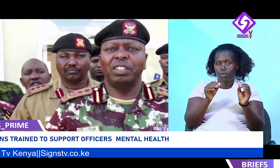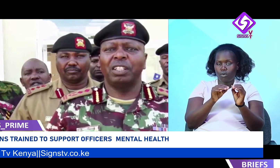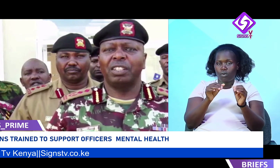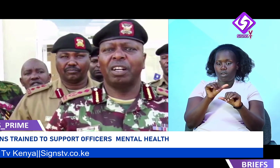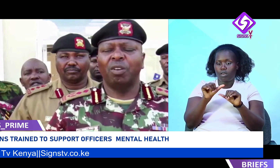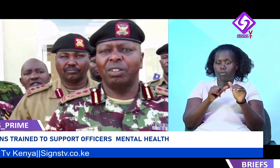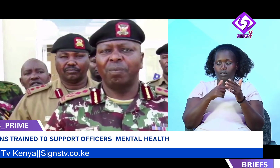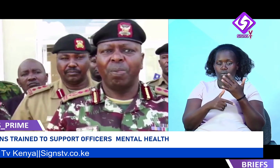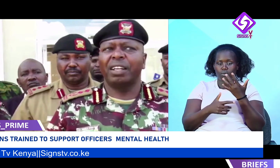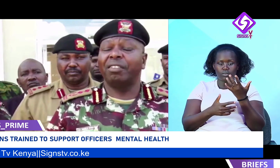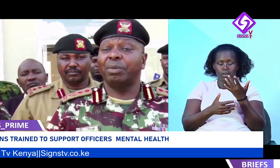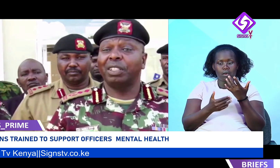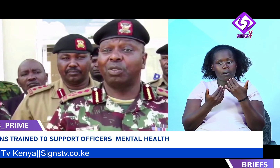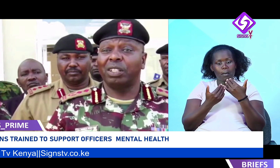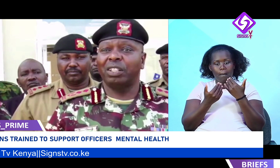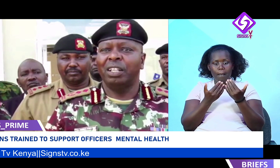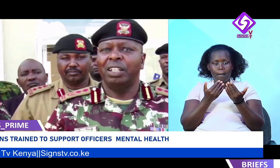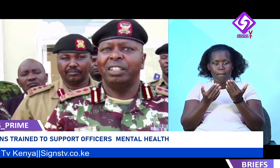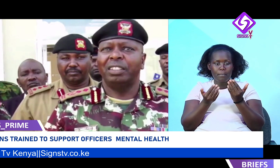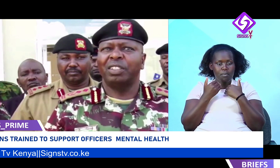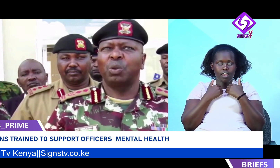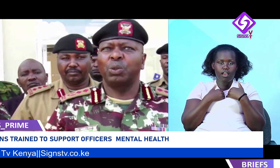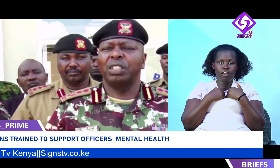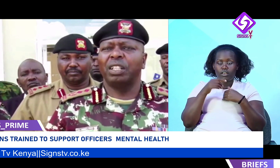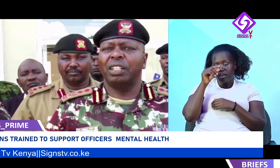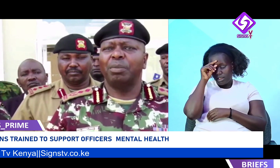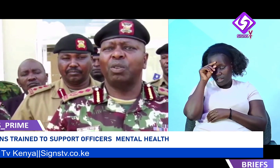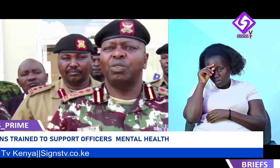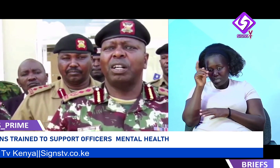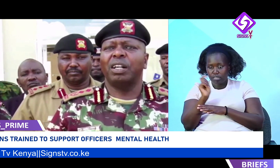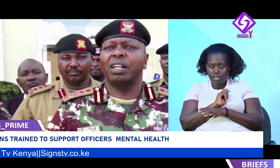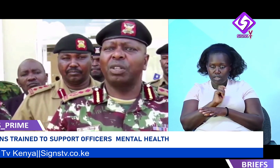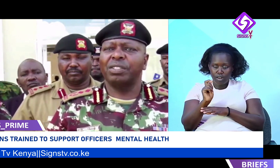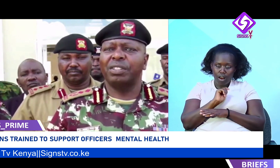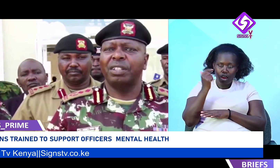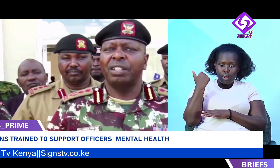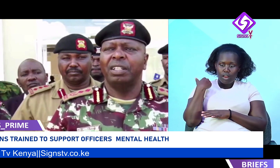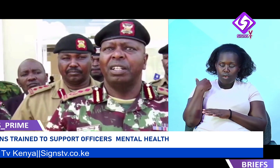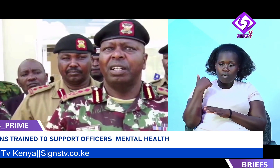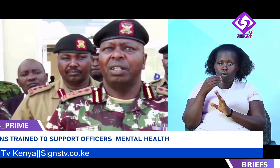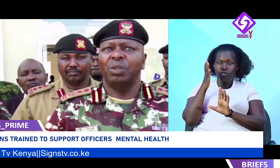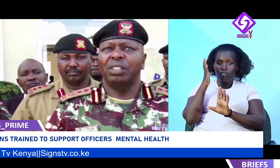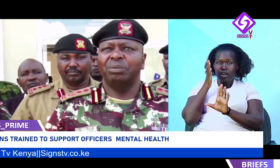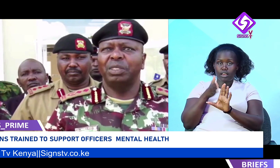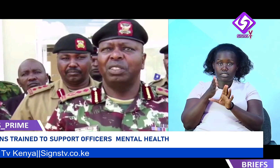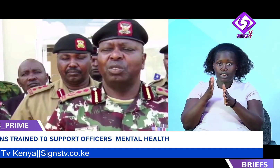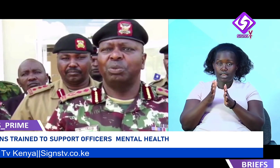has undergone. The government has trained, it has recruited a number of counsellors who have been